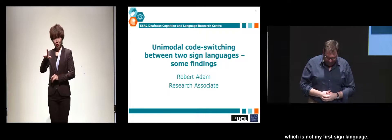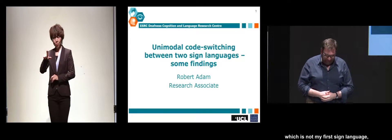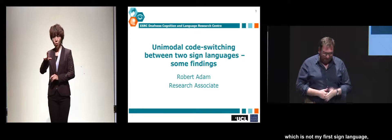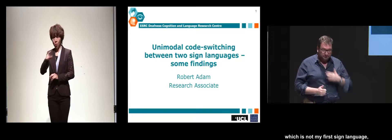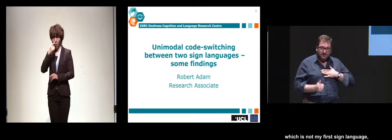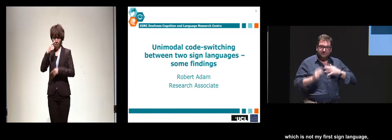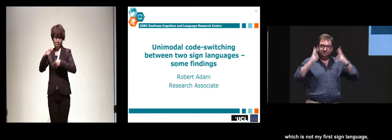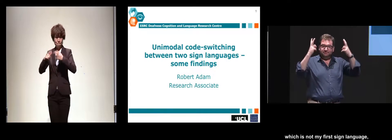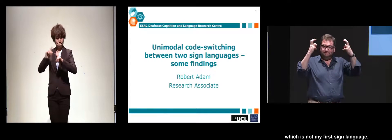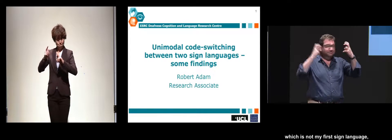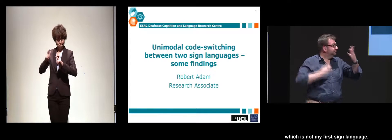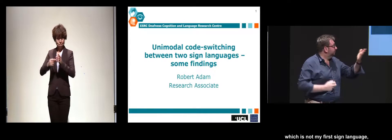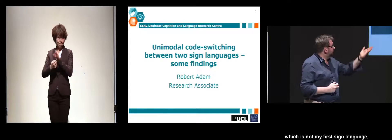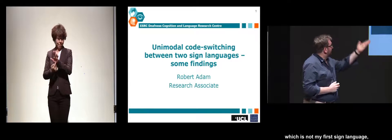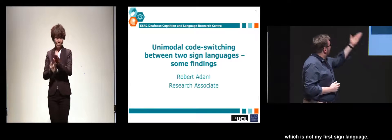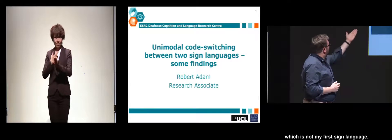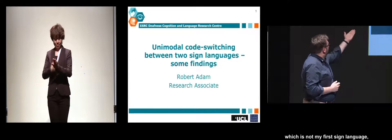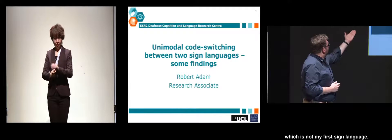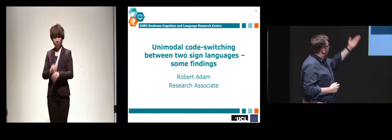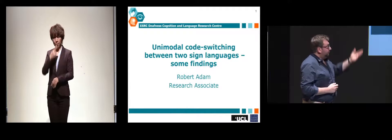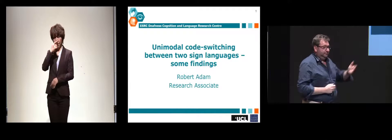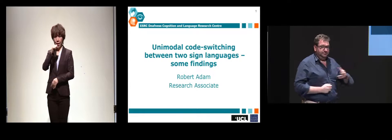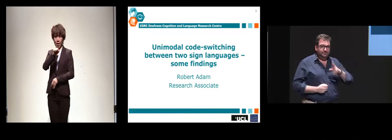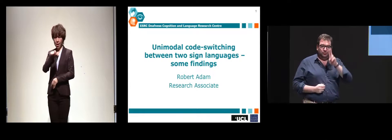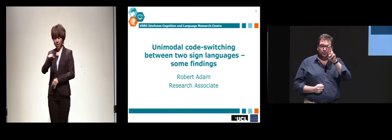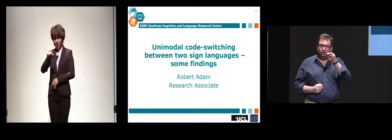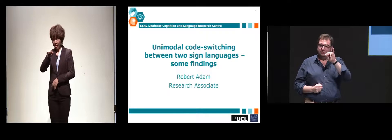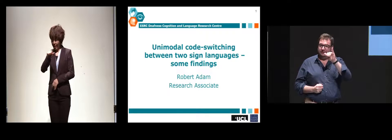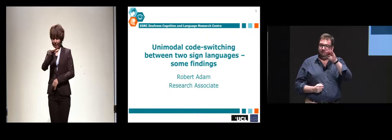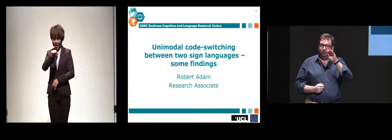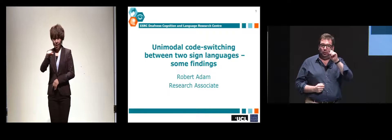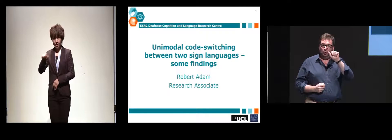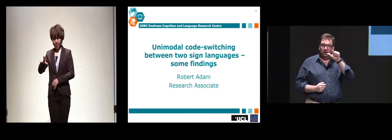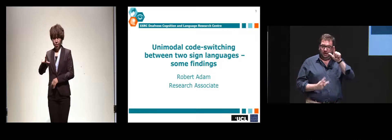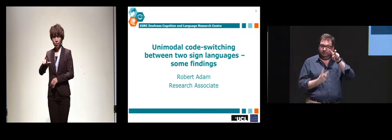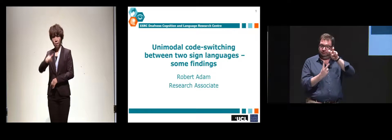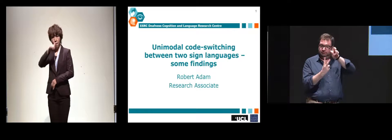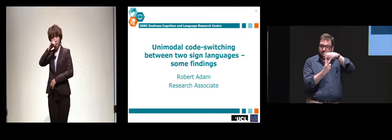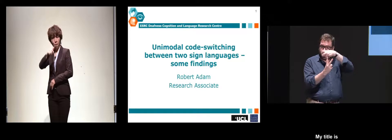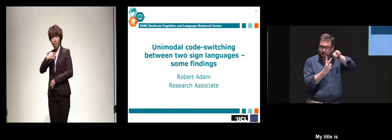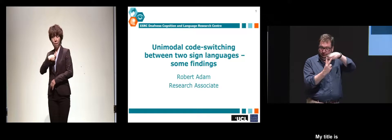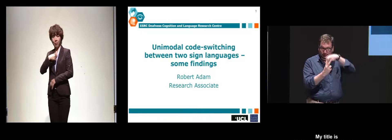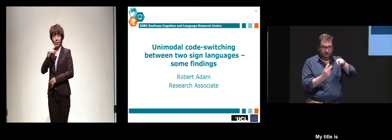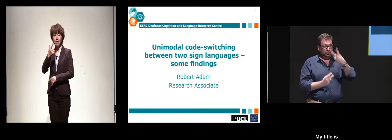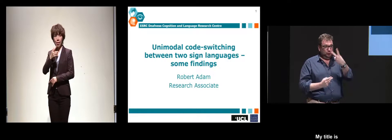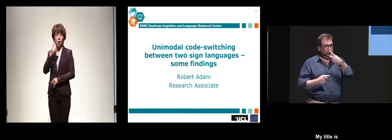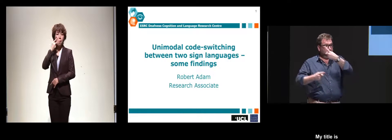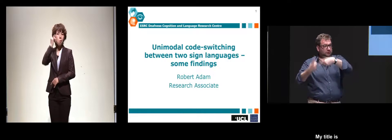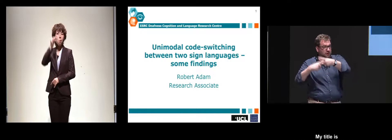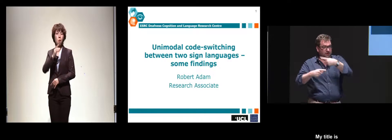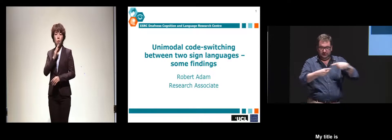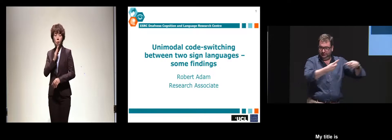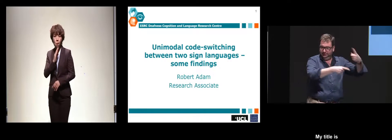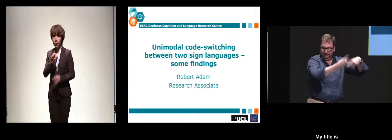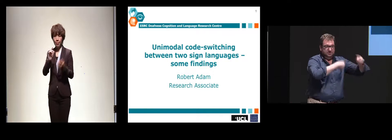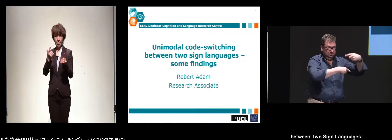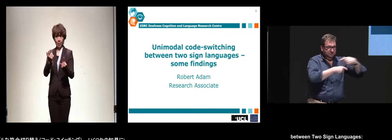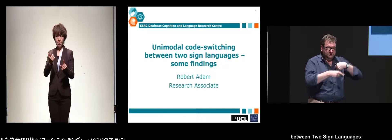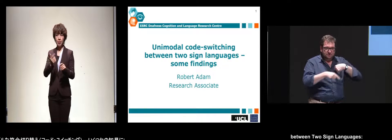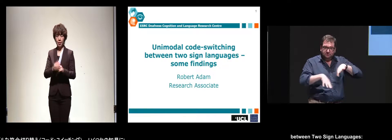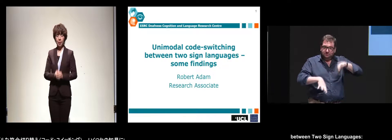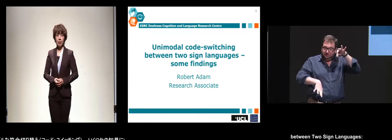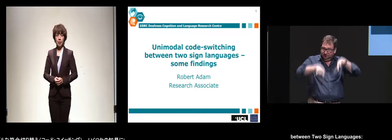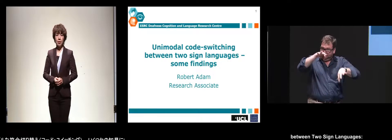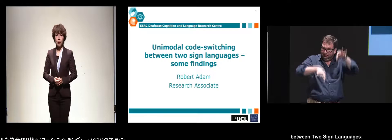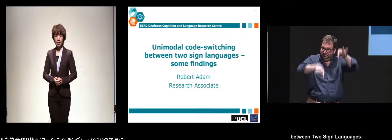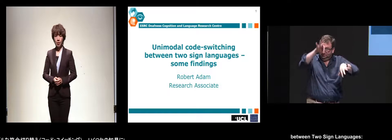language. So bear with me as we go through my presentation. My title is Unimodal Code Switching